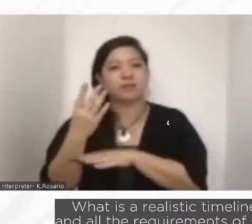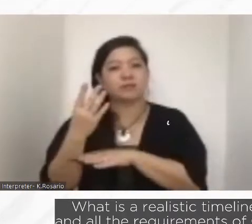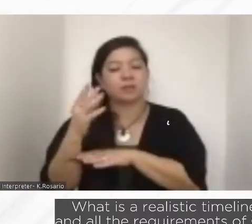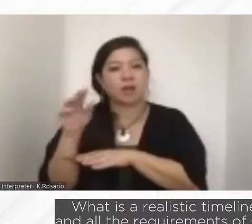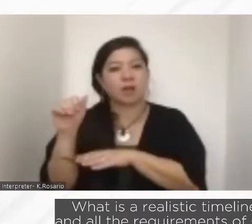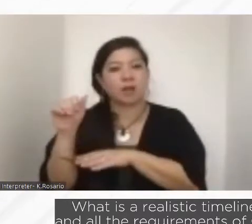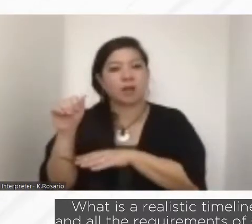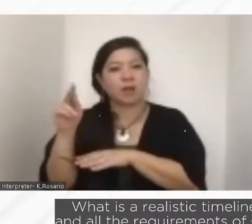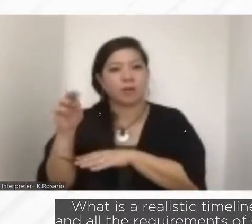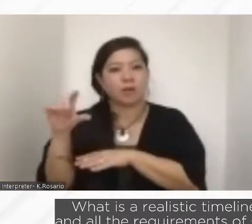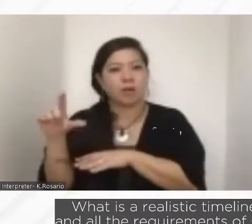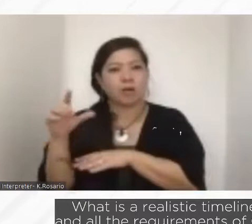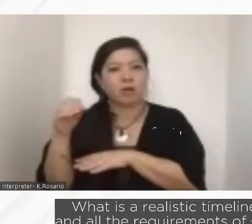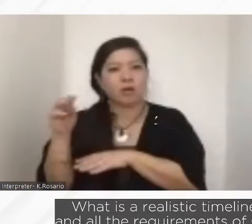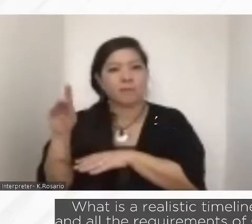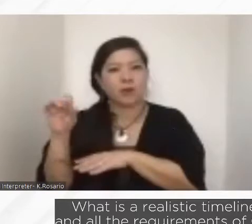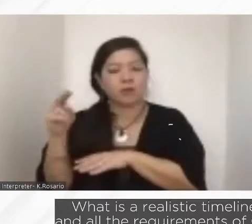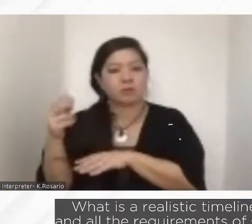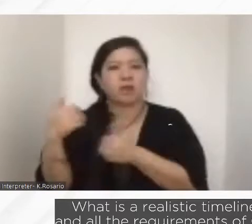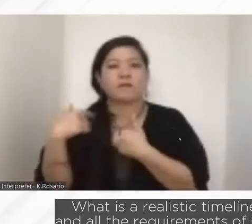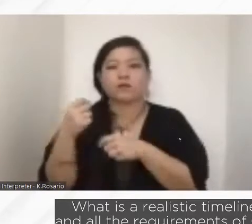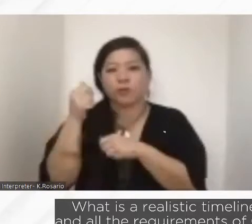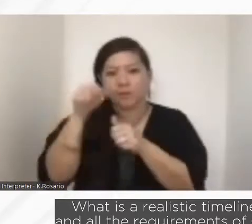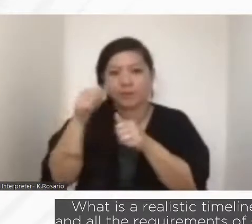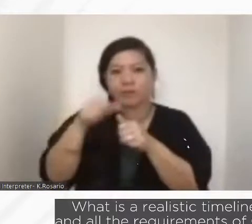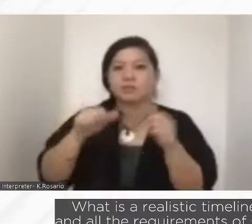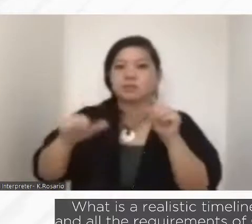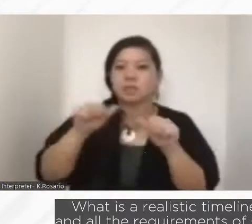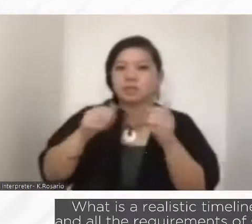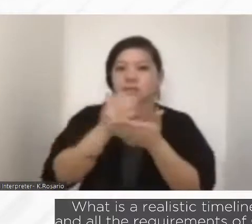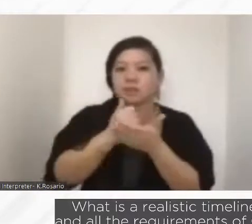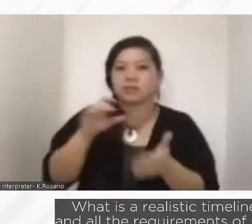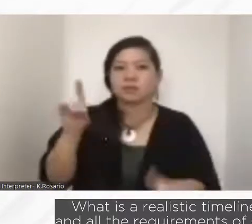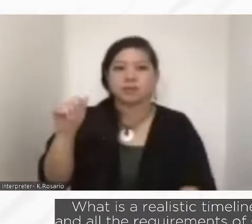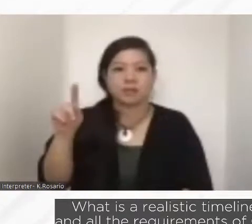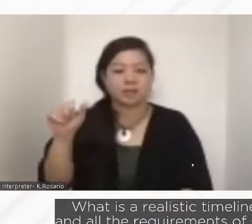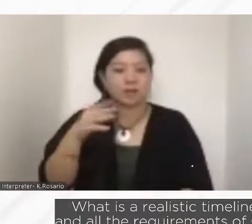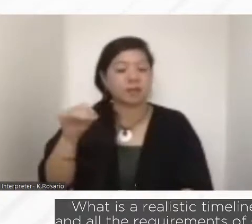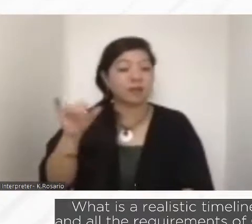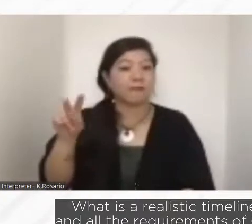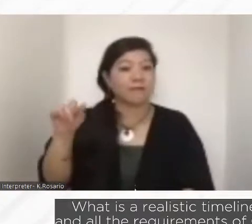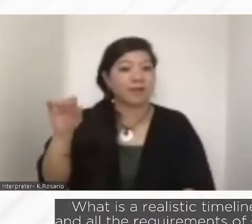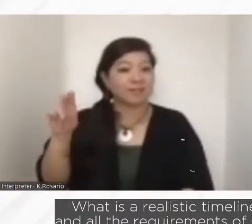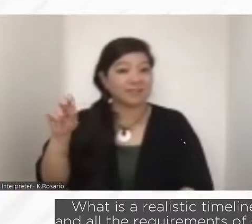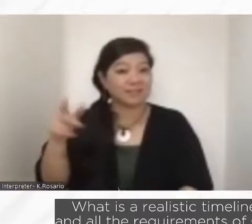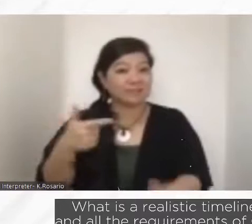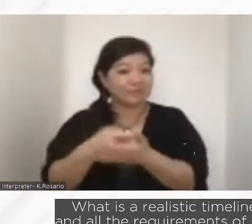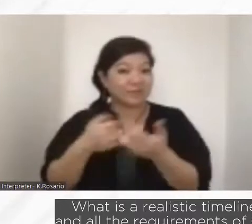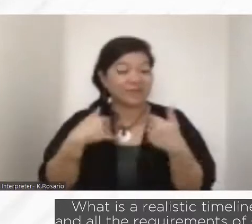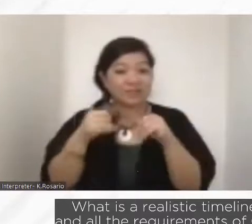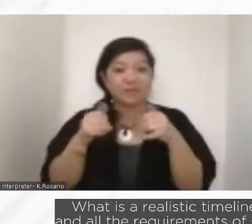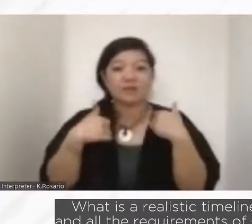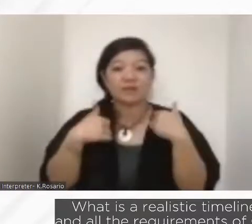think that we have to remember that the science and the data are going to lead the way, and that vaccine hesitancy still could rear